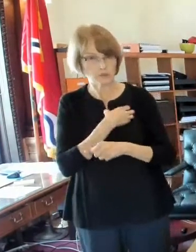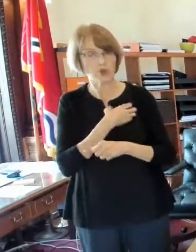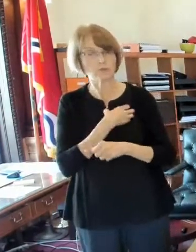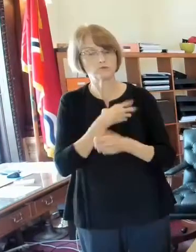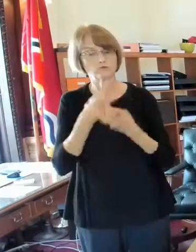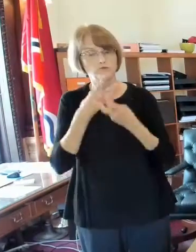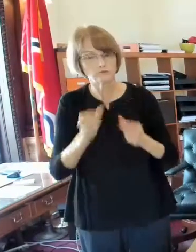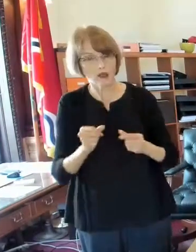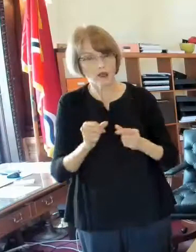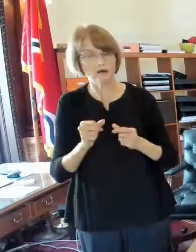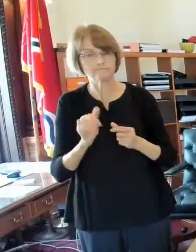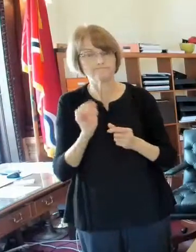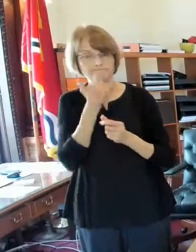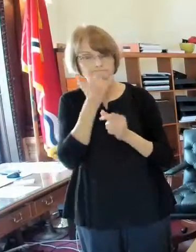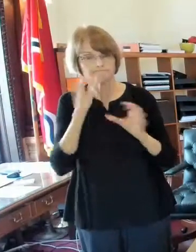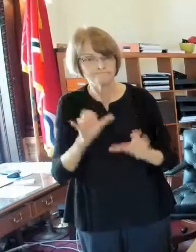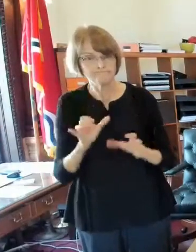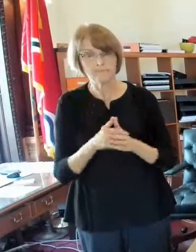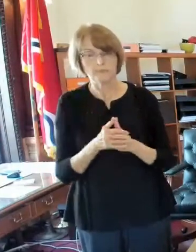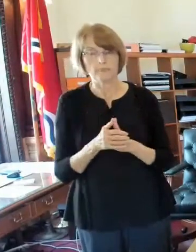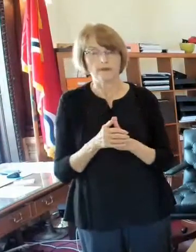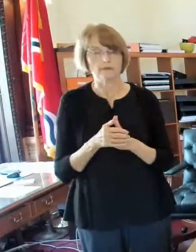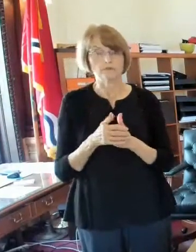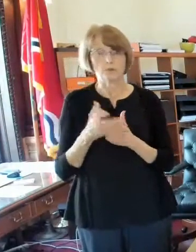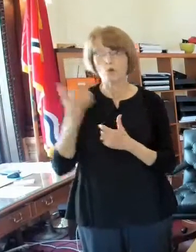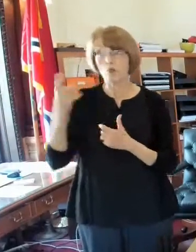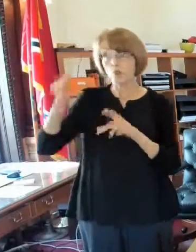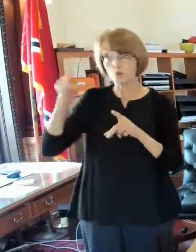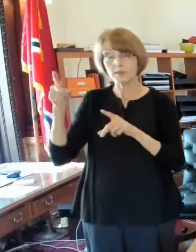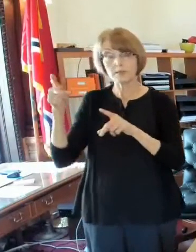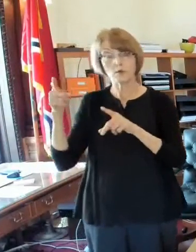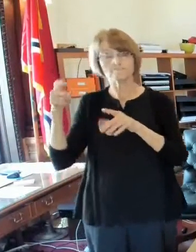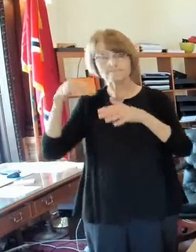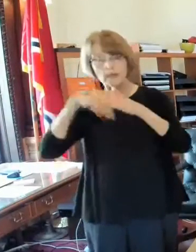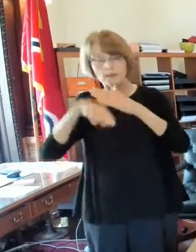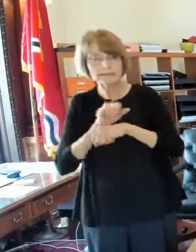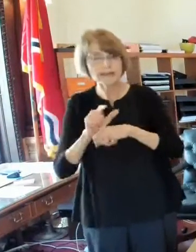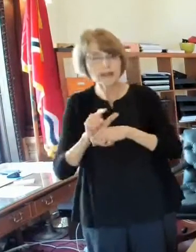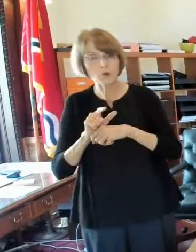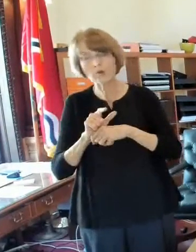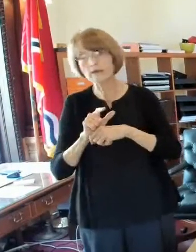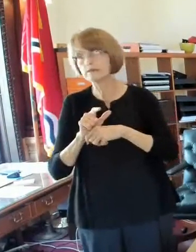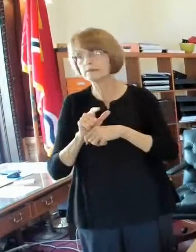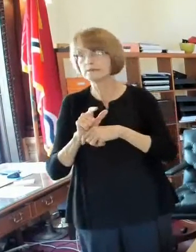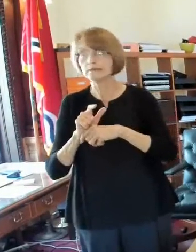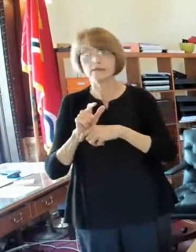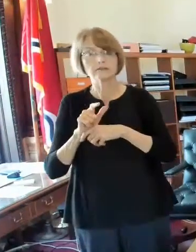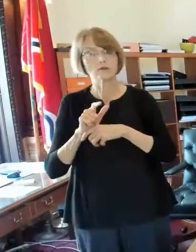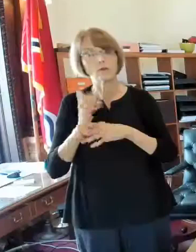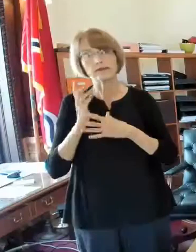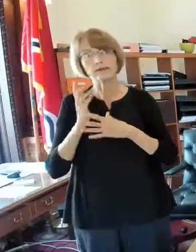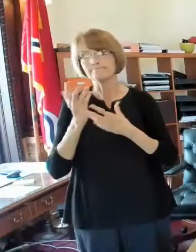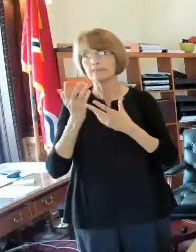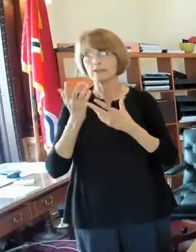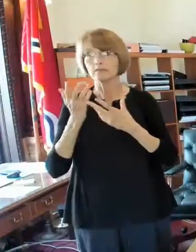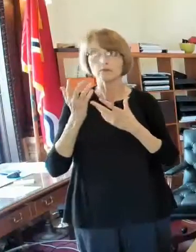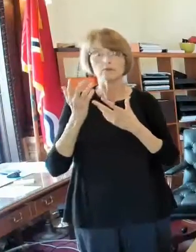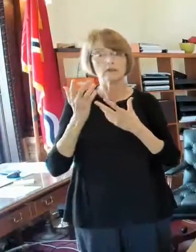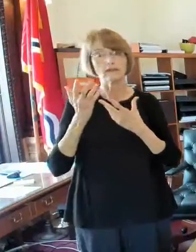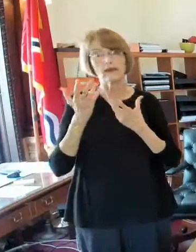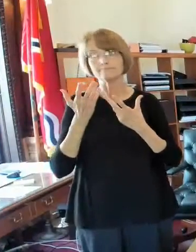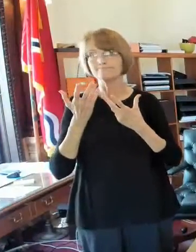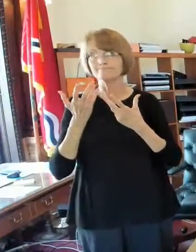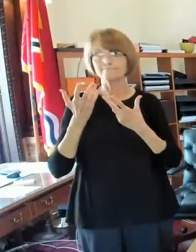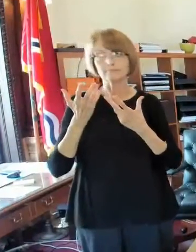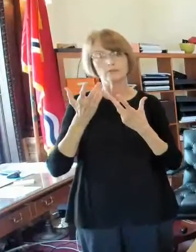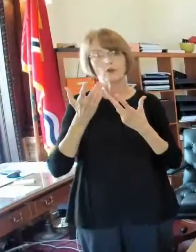not any individuals that would be coming here to intervene on protests or protect federal assets. It is